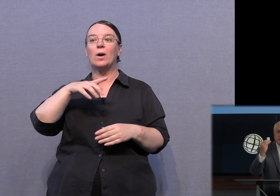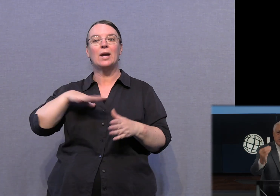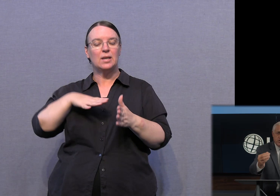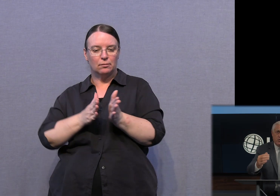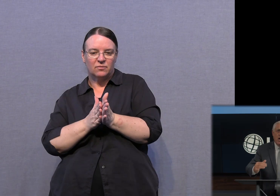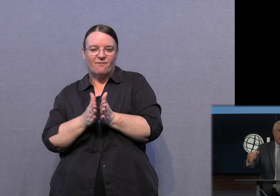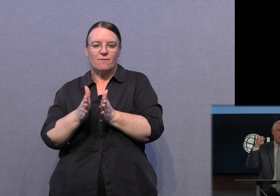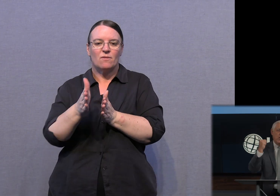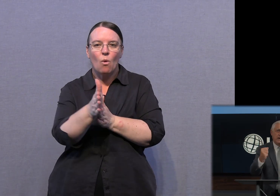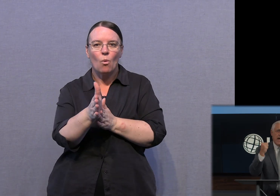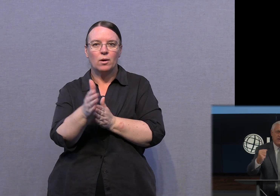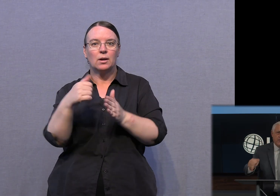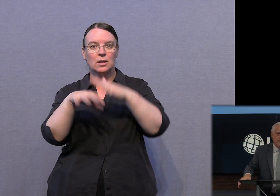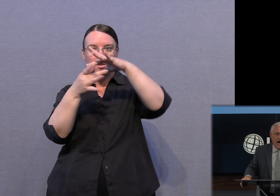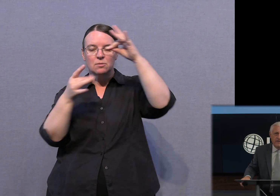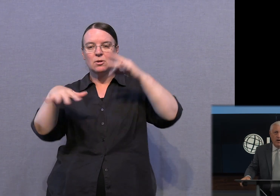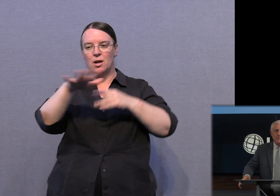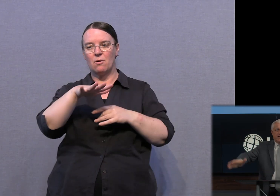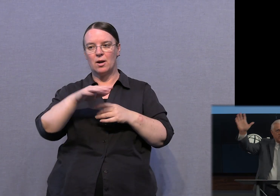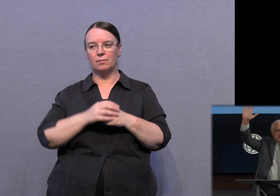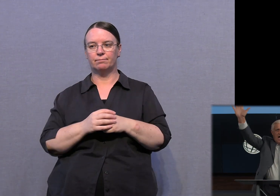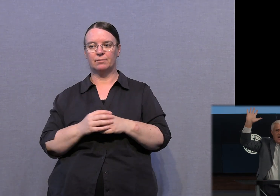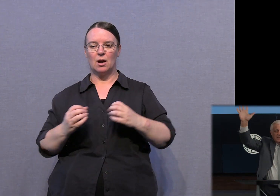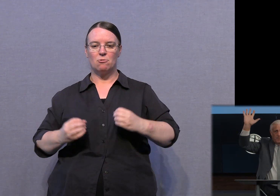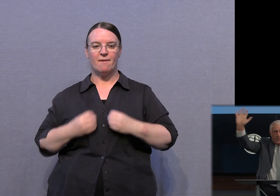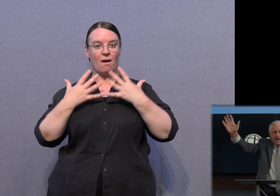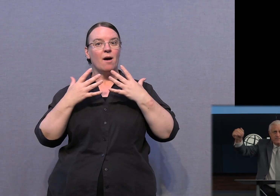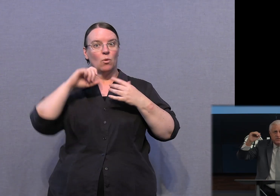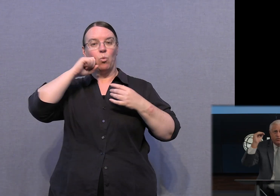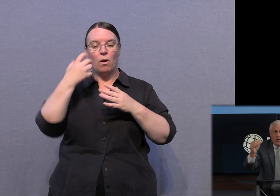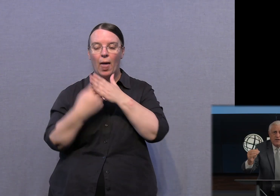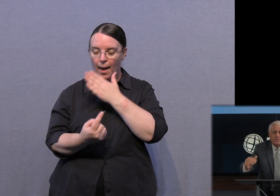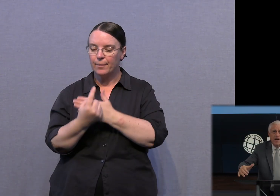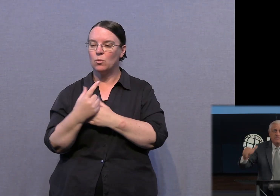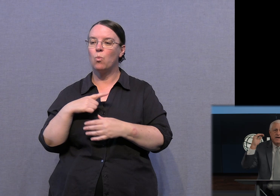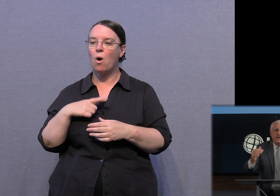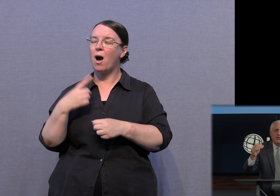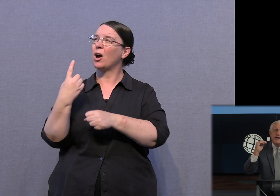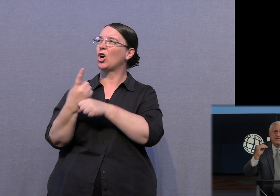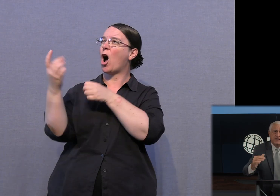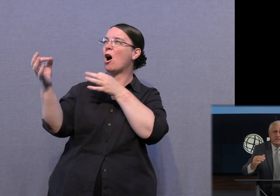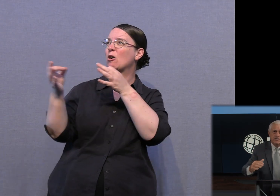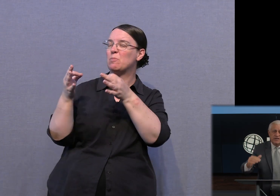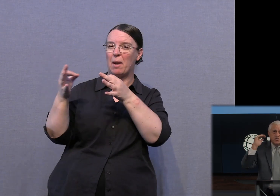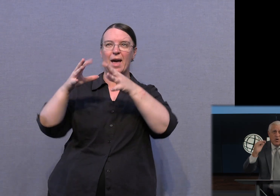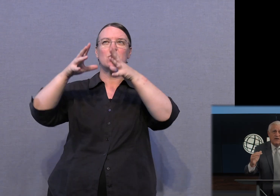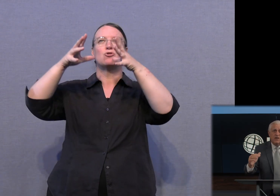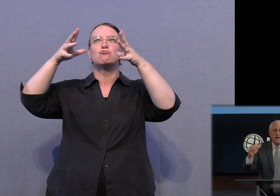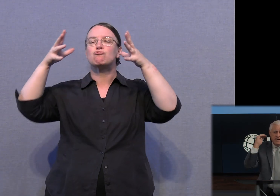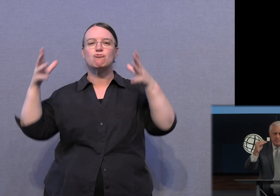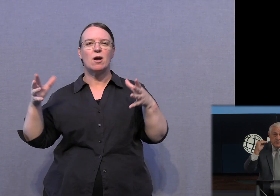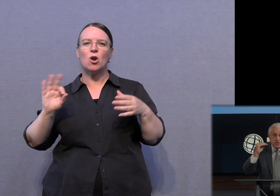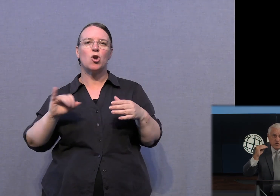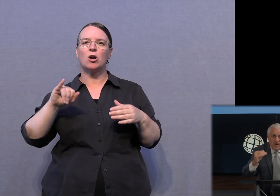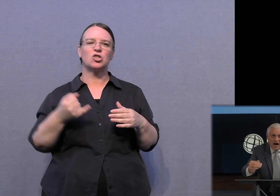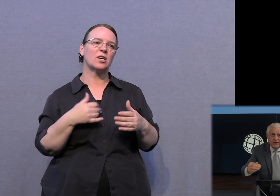God wants to do. We will have revival because God has a plan that's greater than mere existence, that's greater